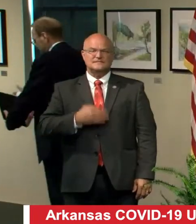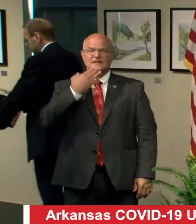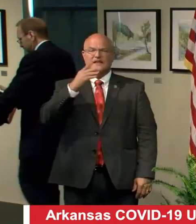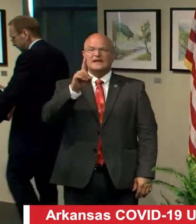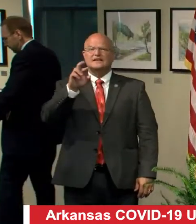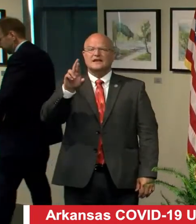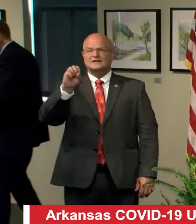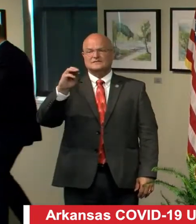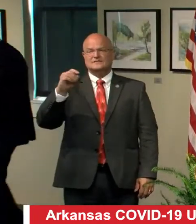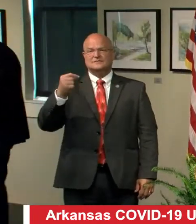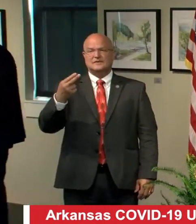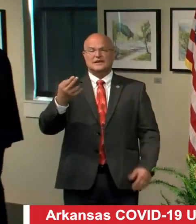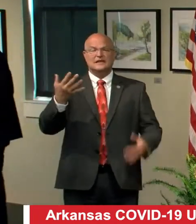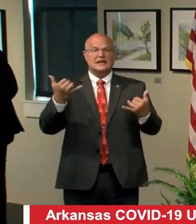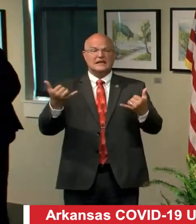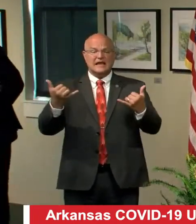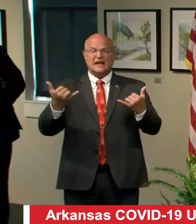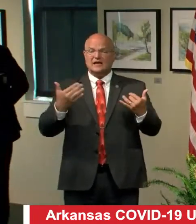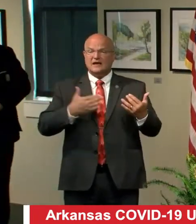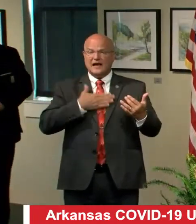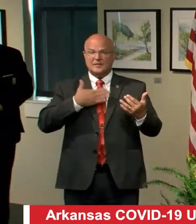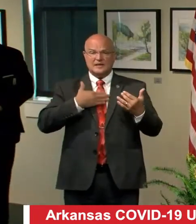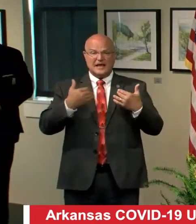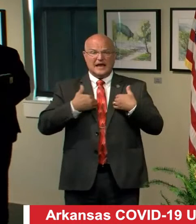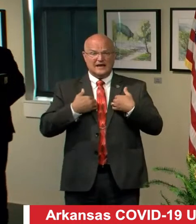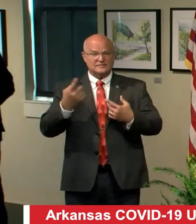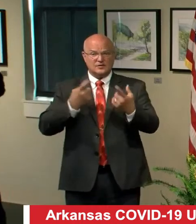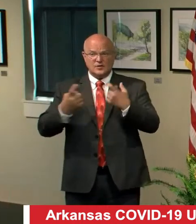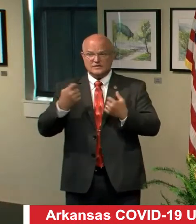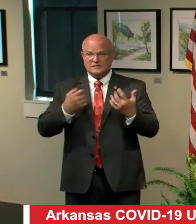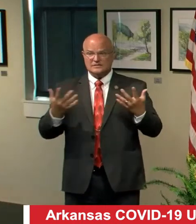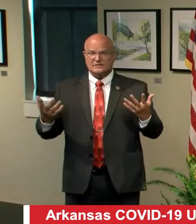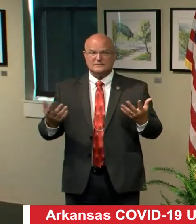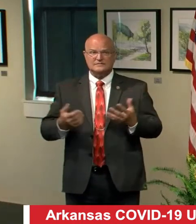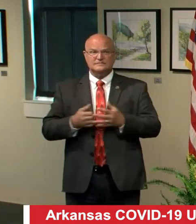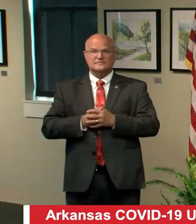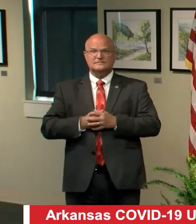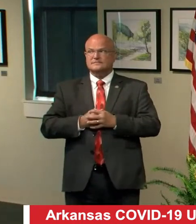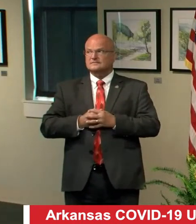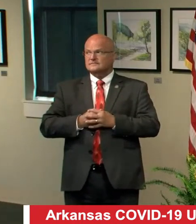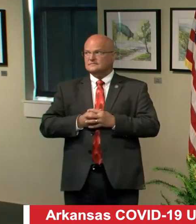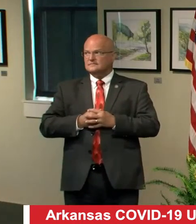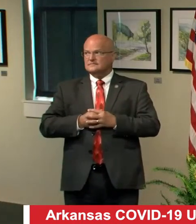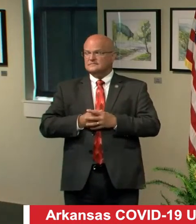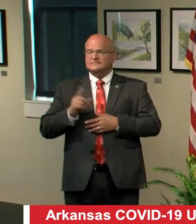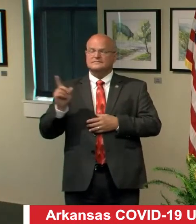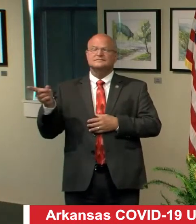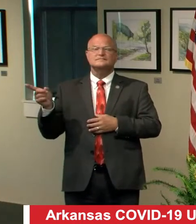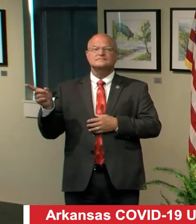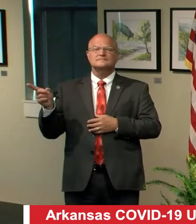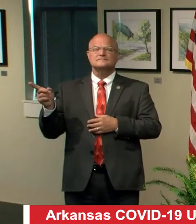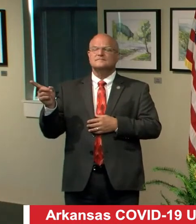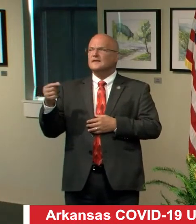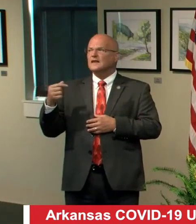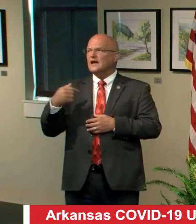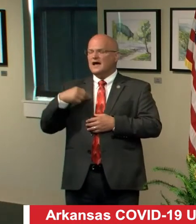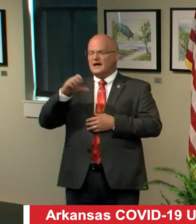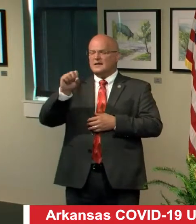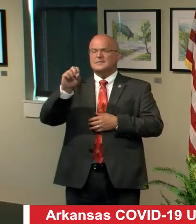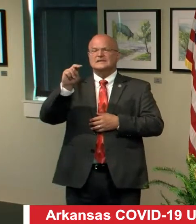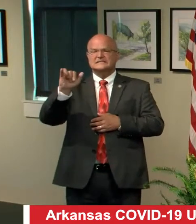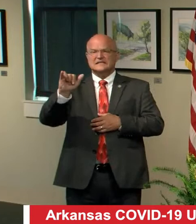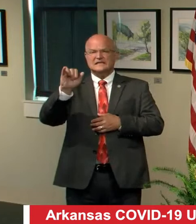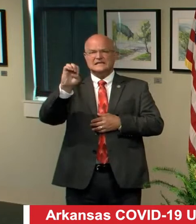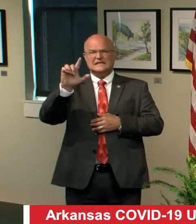Thank you, Dr. Smith. With that, we'll be happy to take any questions. Yes, sir. Yes, Governor. I'm Sonny Elliott